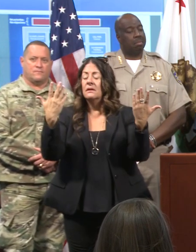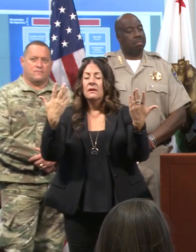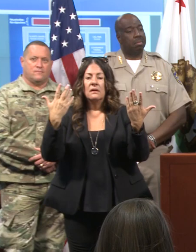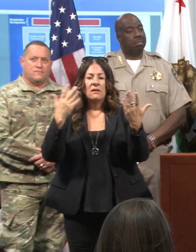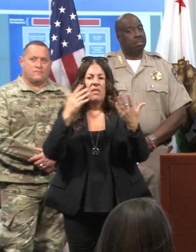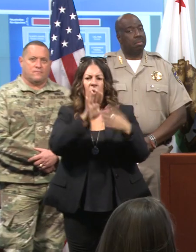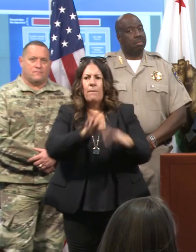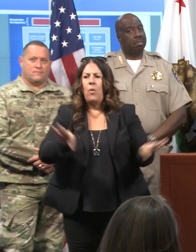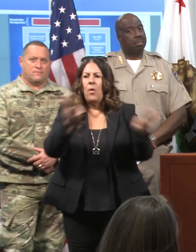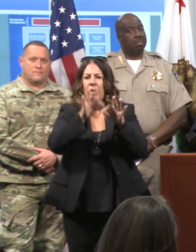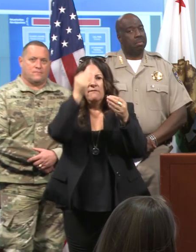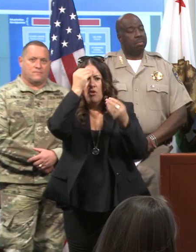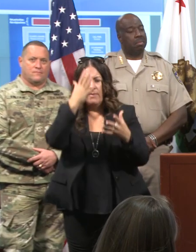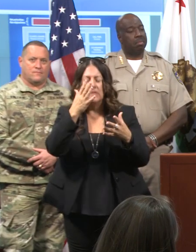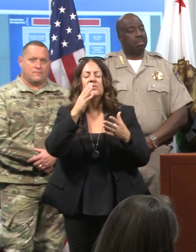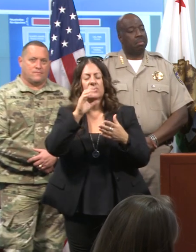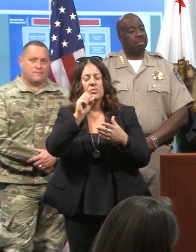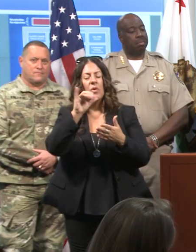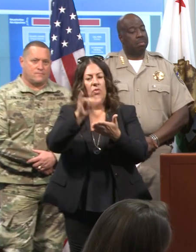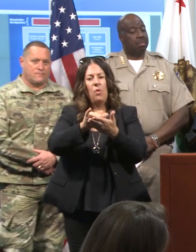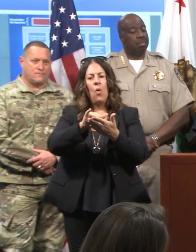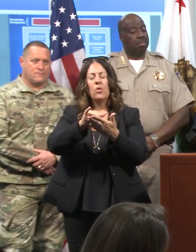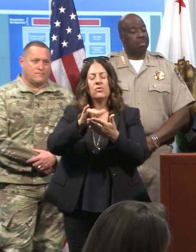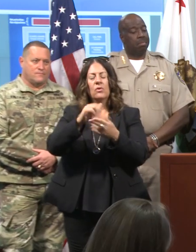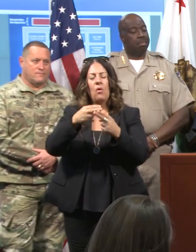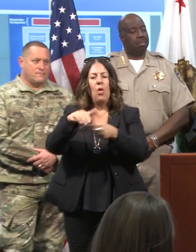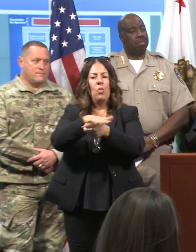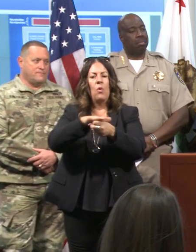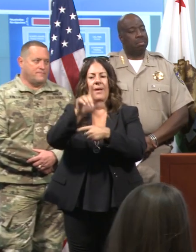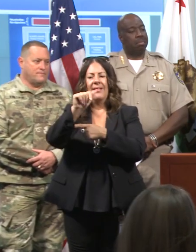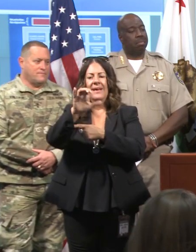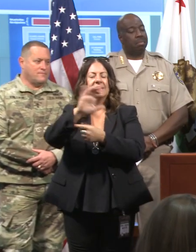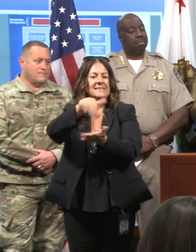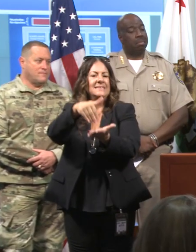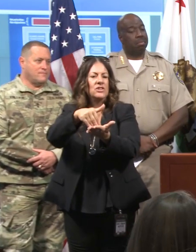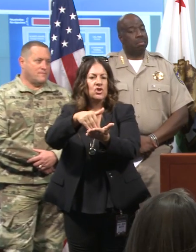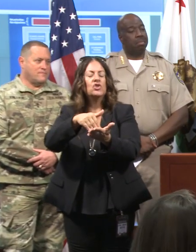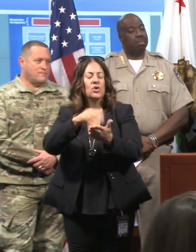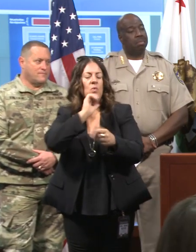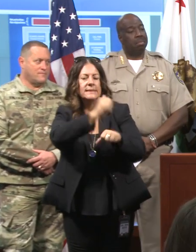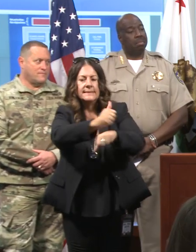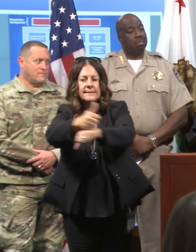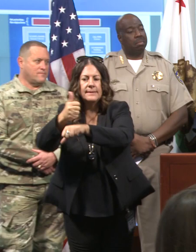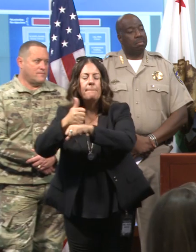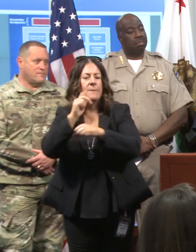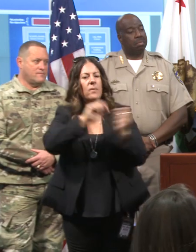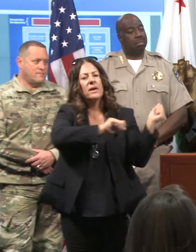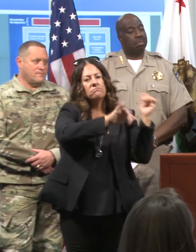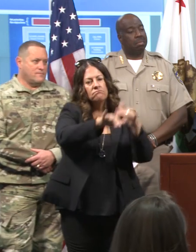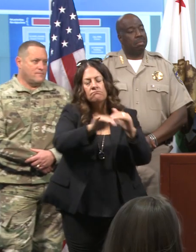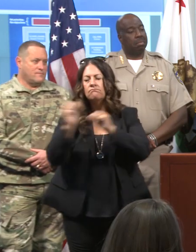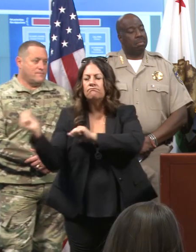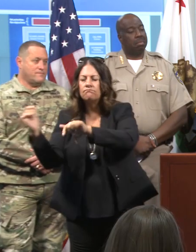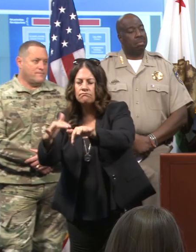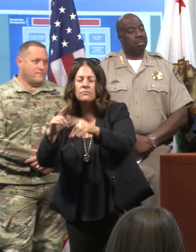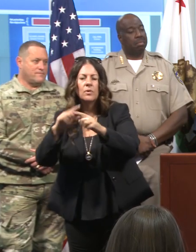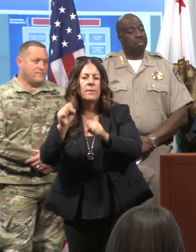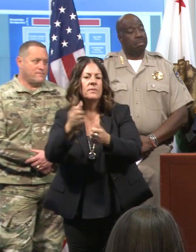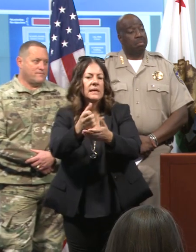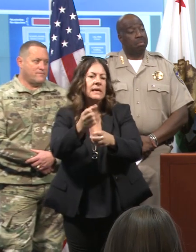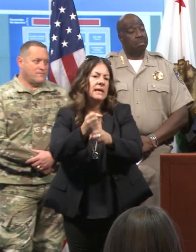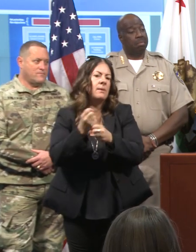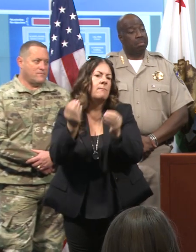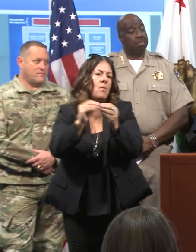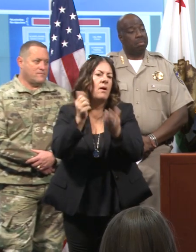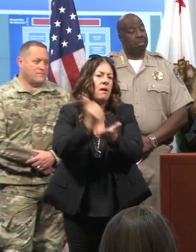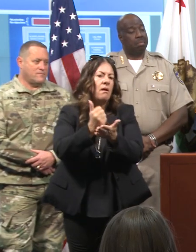critical records. We will help them rebuild all of those at these local assistance centers. And that'll be a supported effort